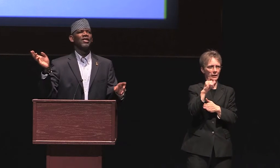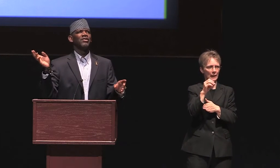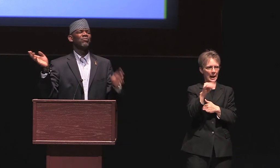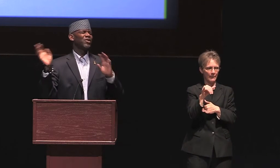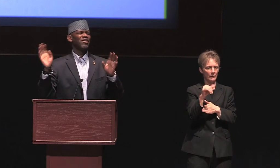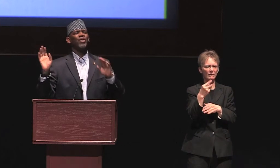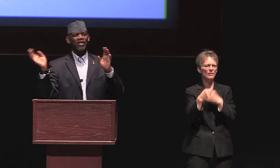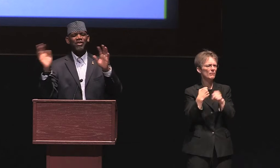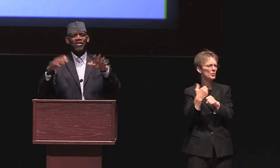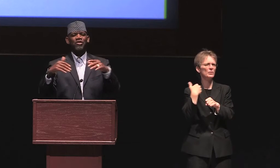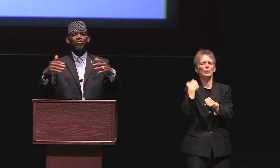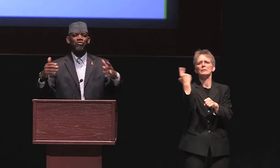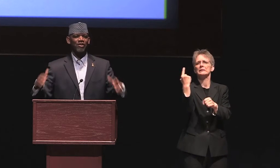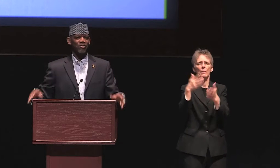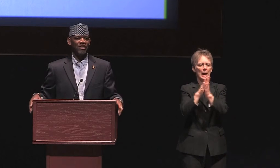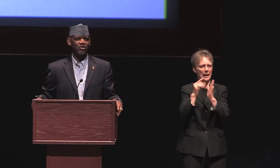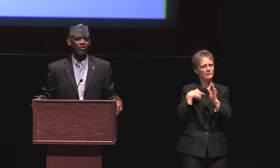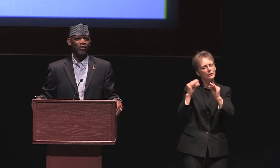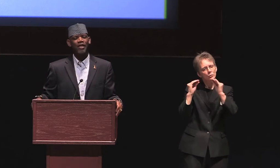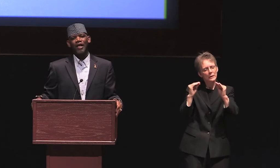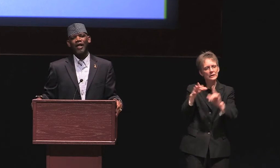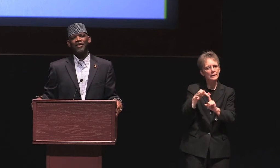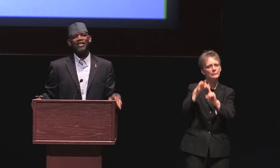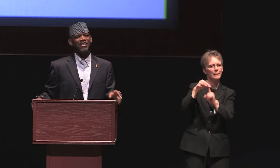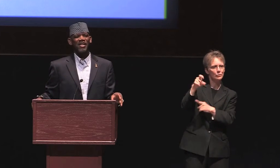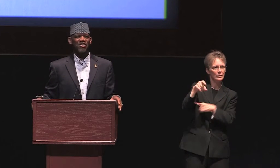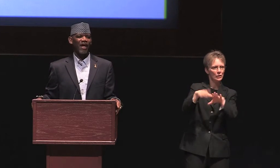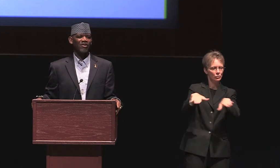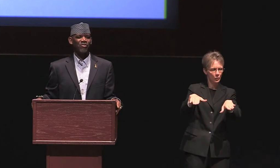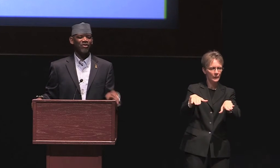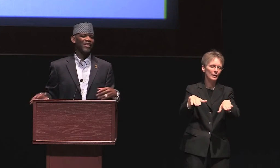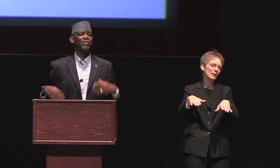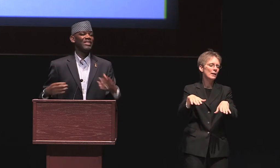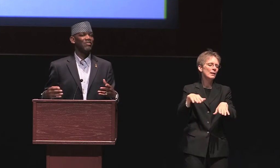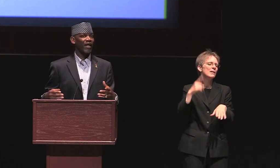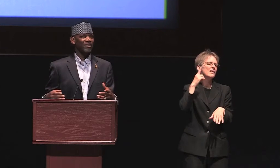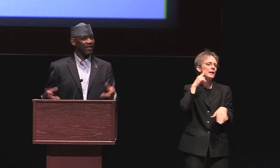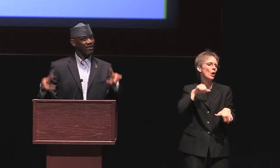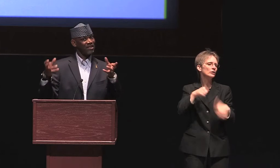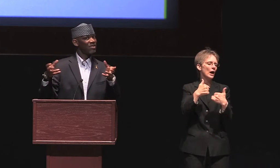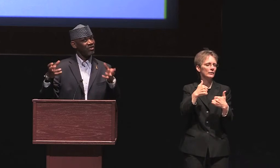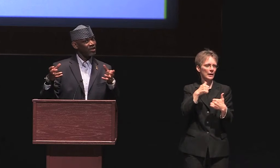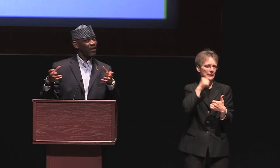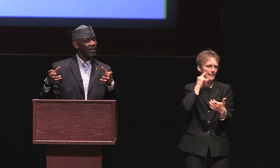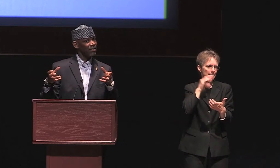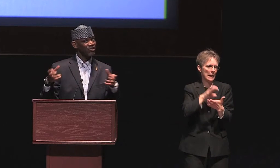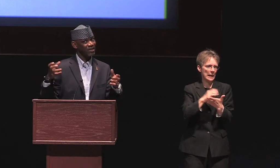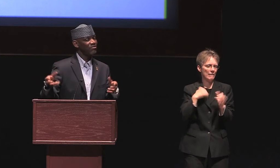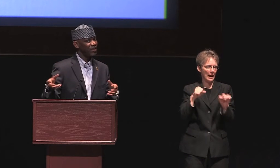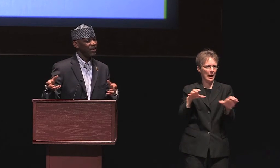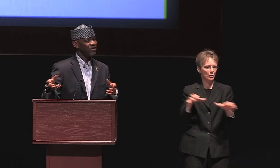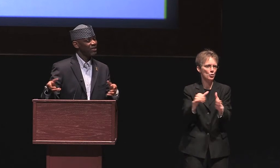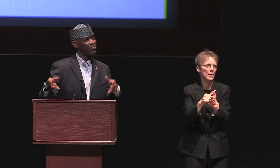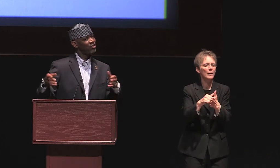Museum, someone somewhere asked me to teach a group of special needs children, and they did it as a challenge because they didn't believe I could take these $700 cameras